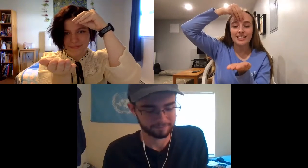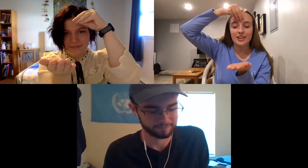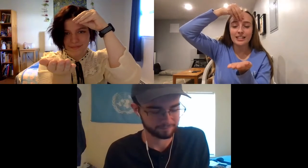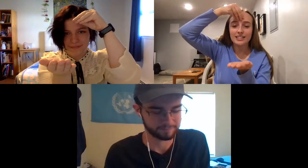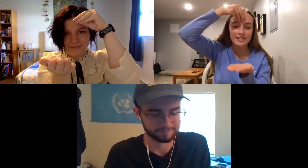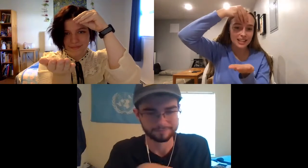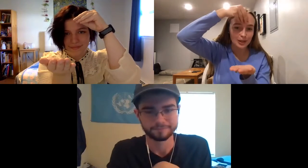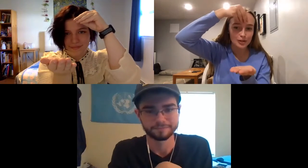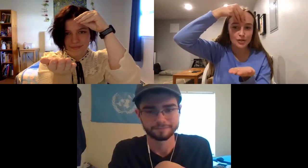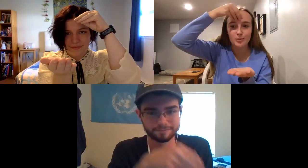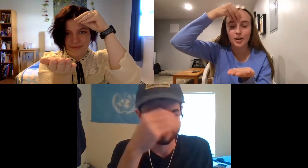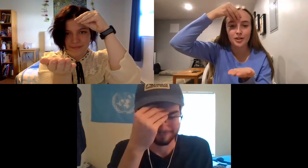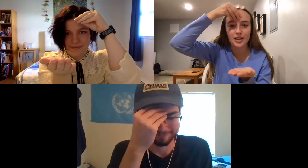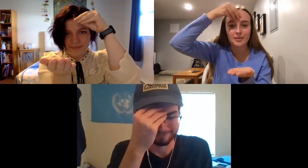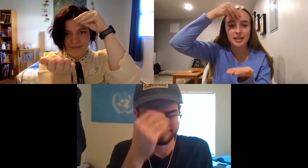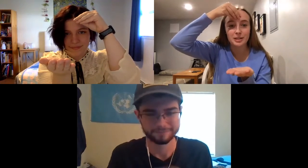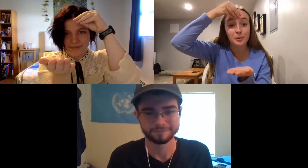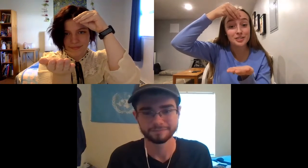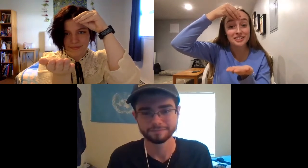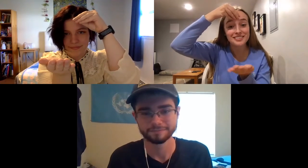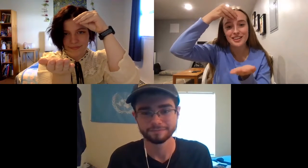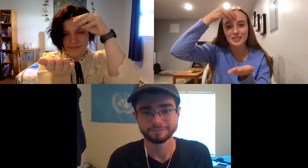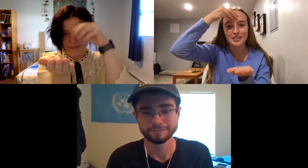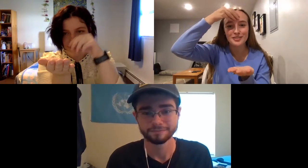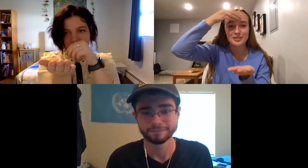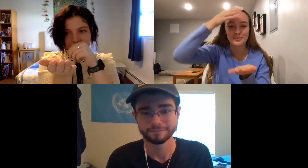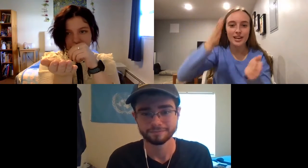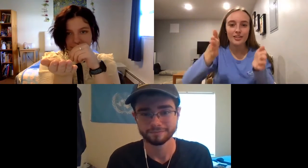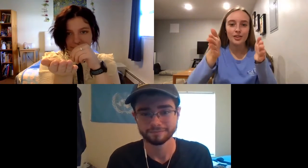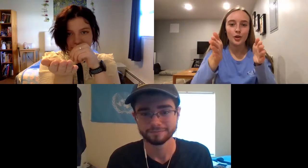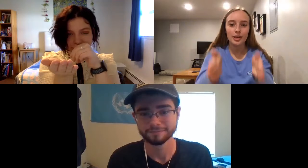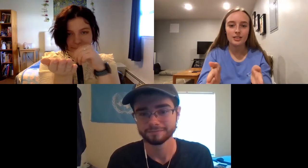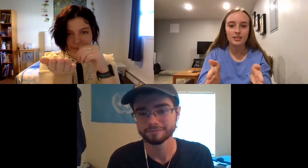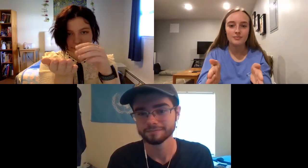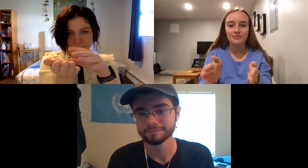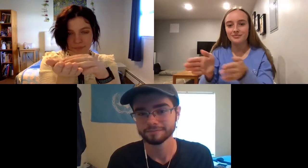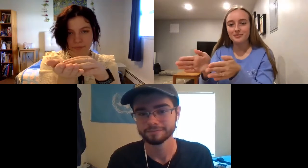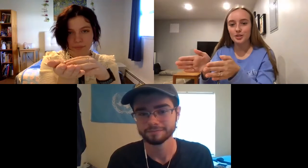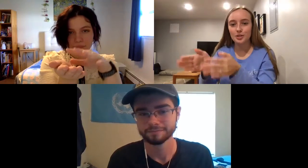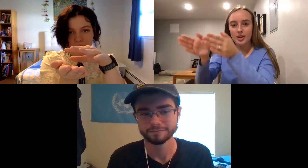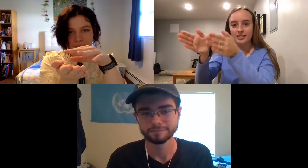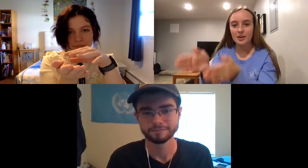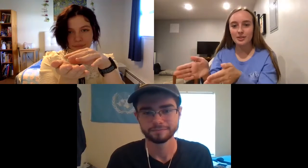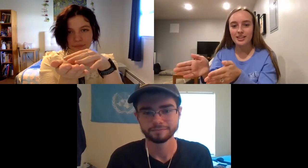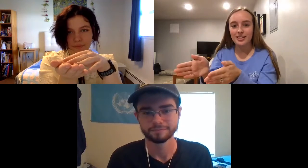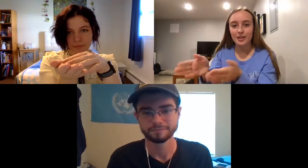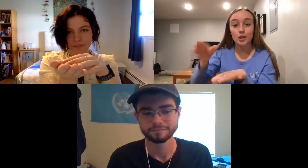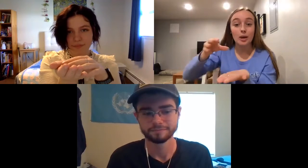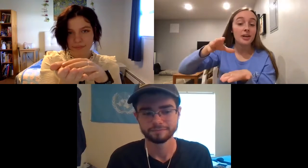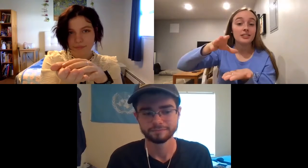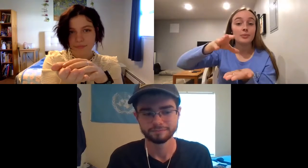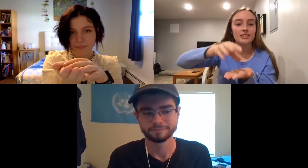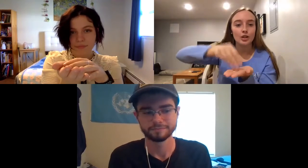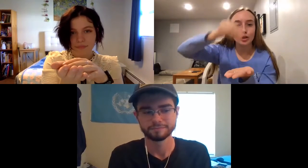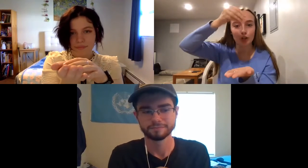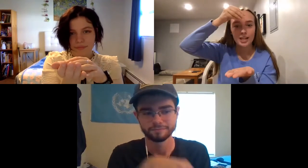And then in sign language, there's a marker that makes it a person. A little confusing, but yeah, then you go like this, just two hands down. So